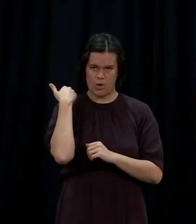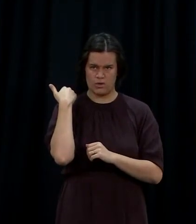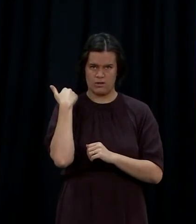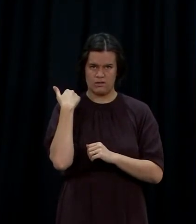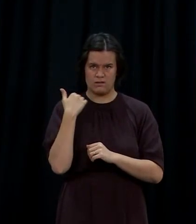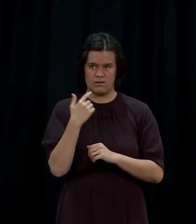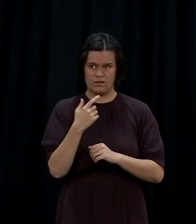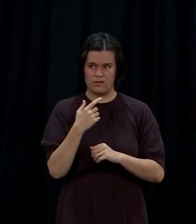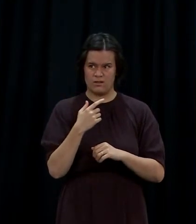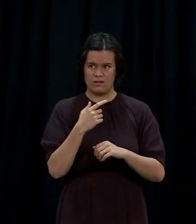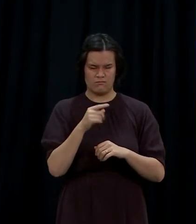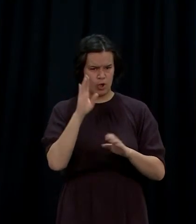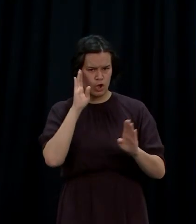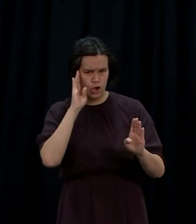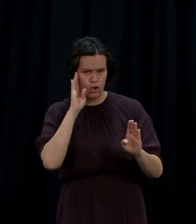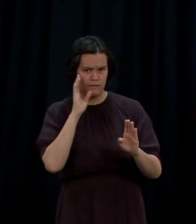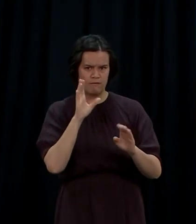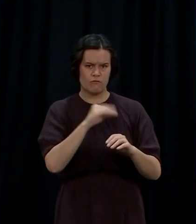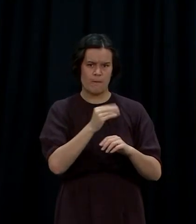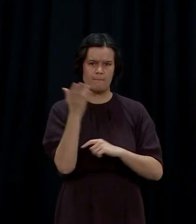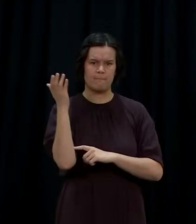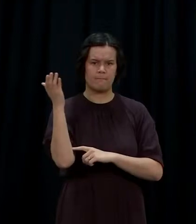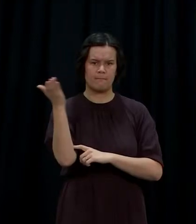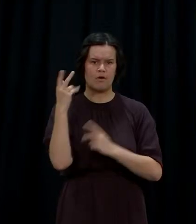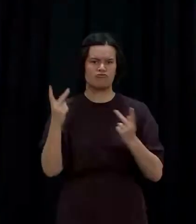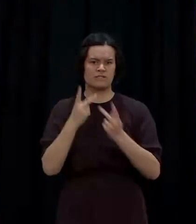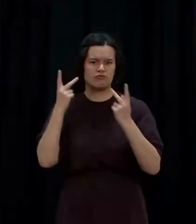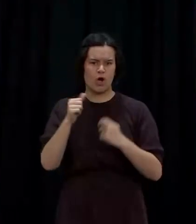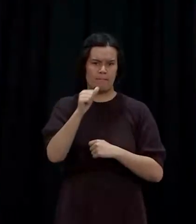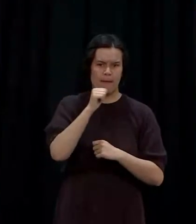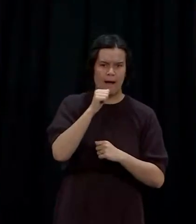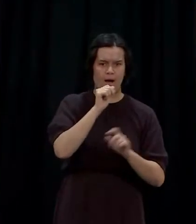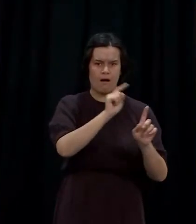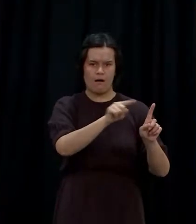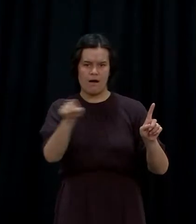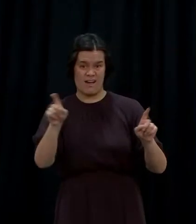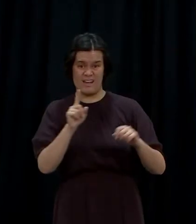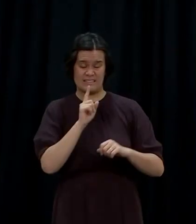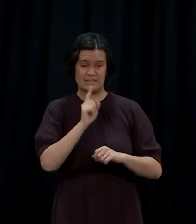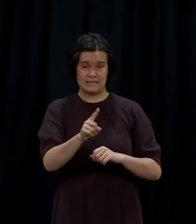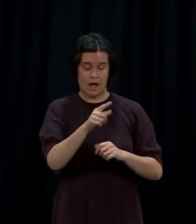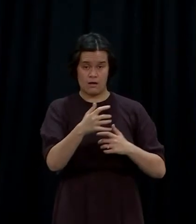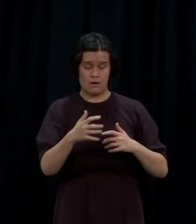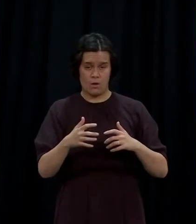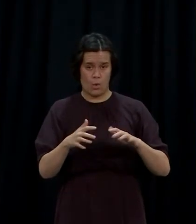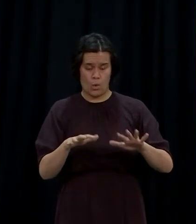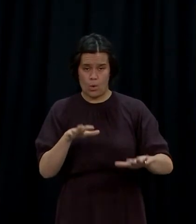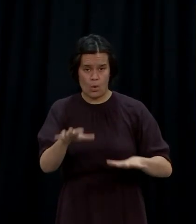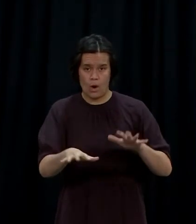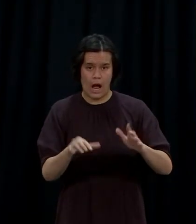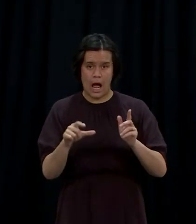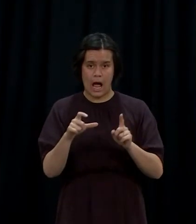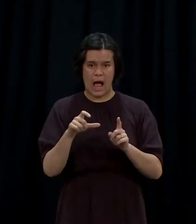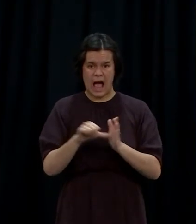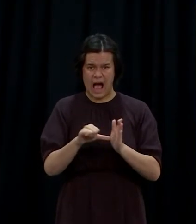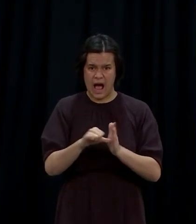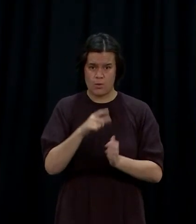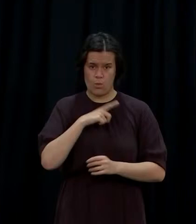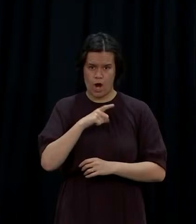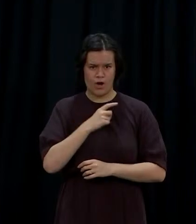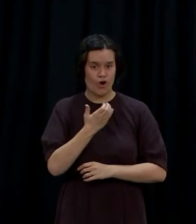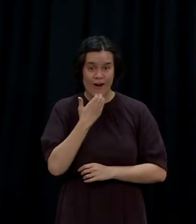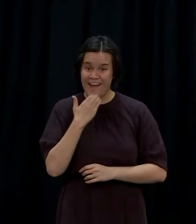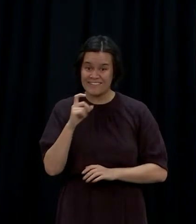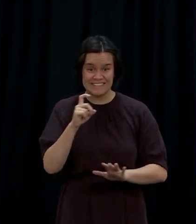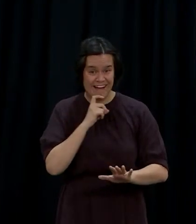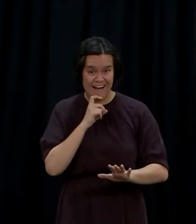from example, the hospitality industry, were about their access to enough staff to meet the demand that they had. So we were seeing an economy that was